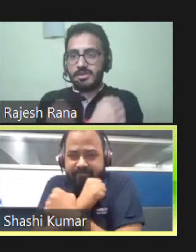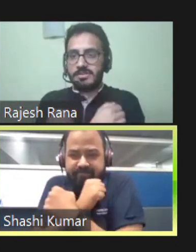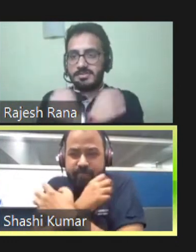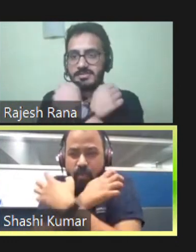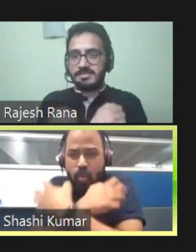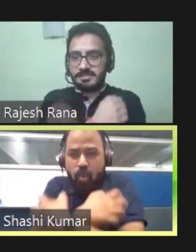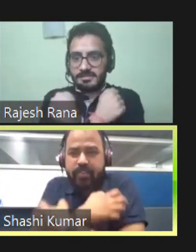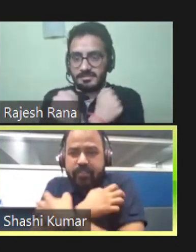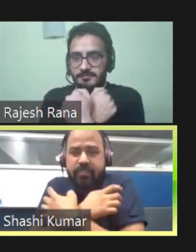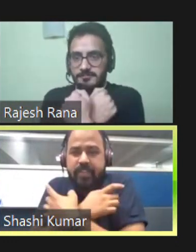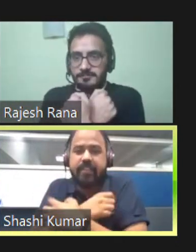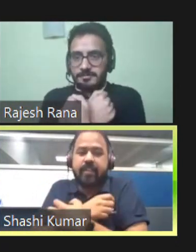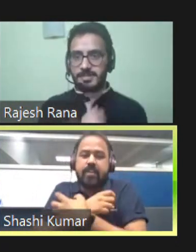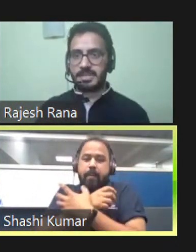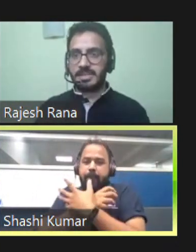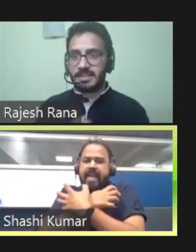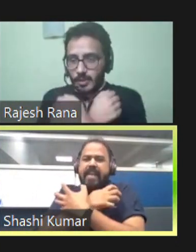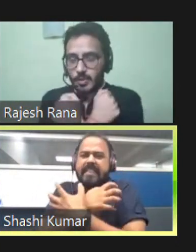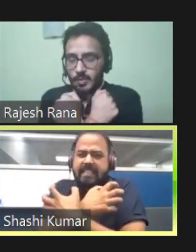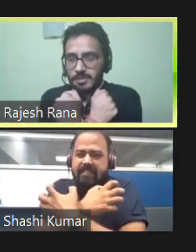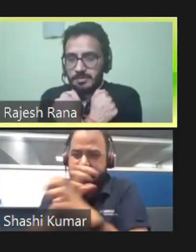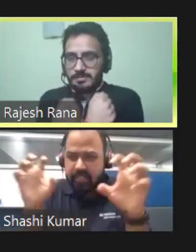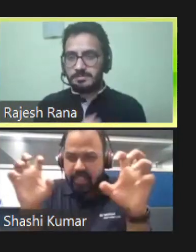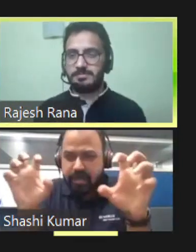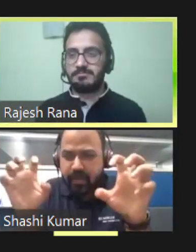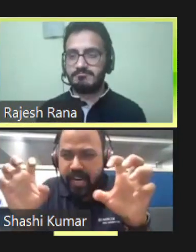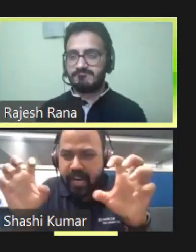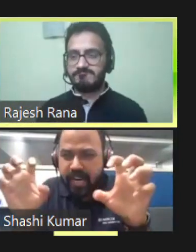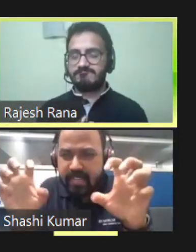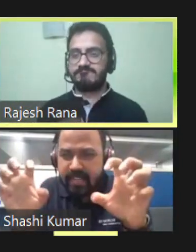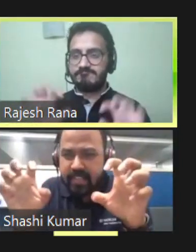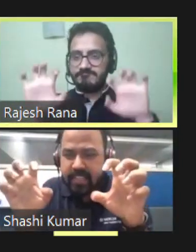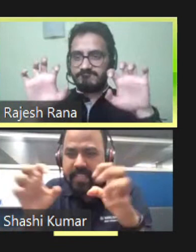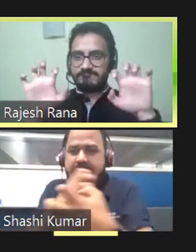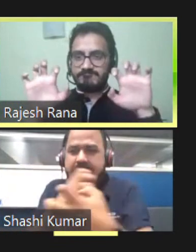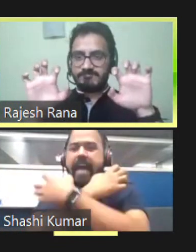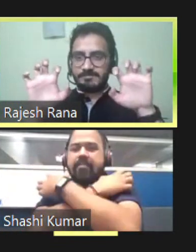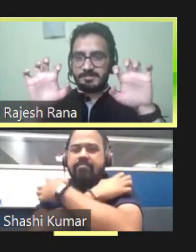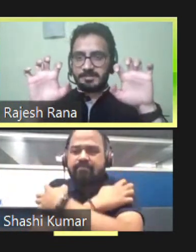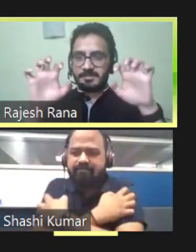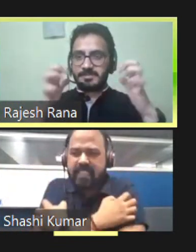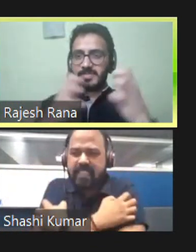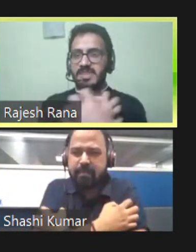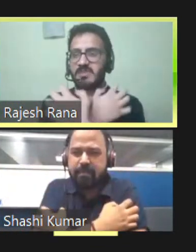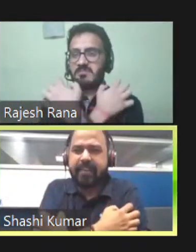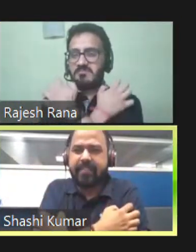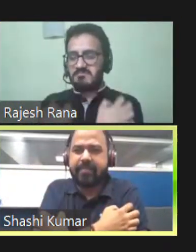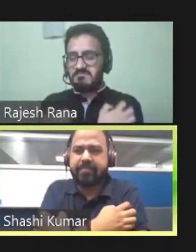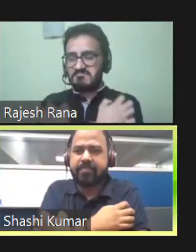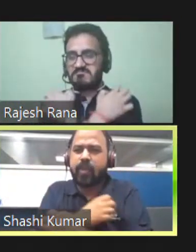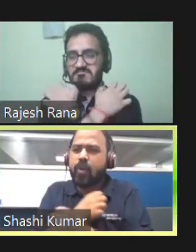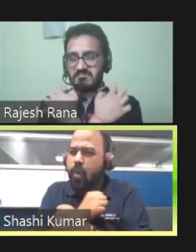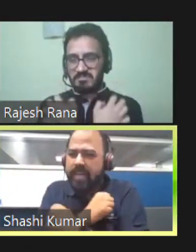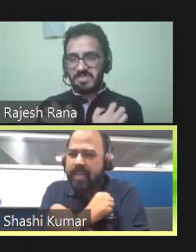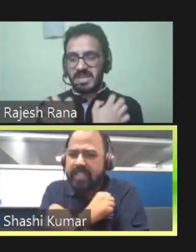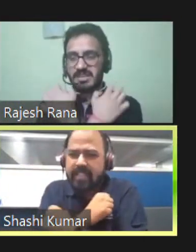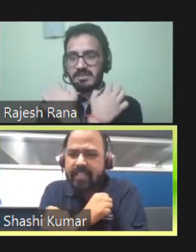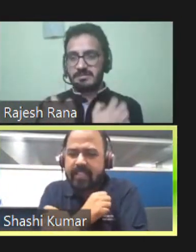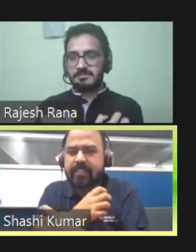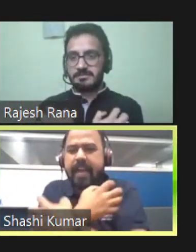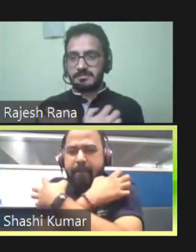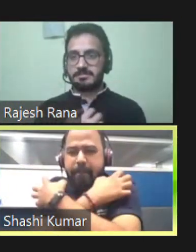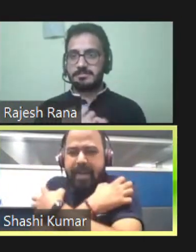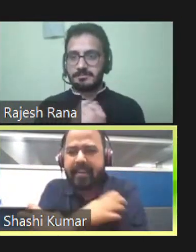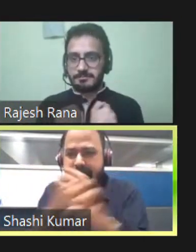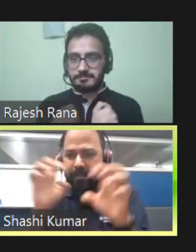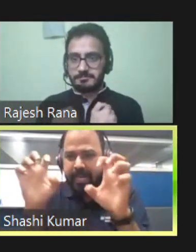Cold. Right? Pain is just make your hands like this and isn't pain. Cold is like this